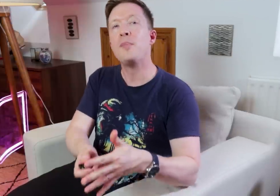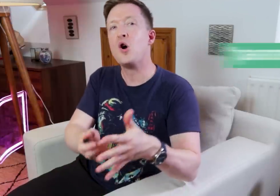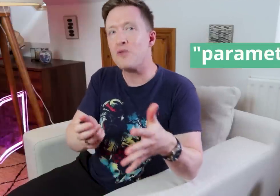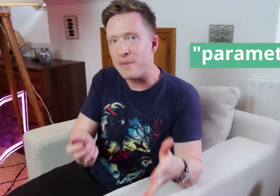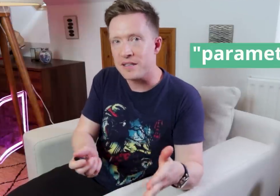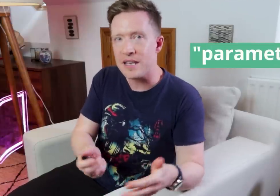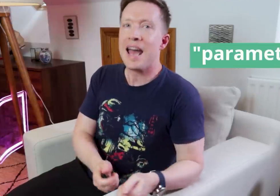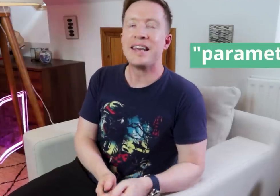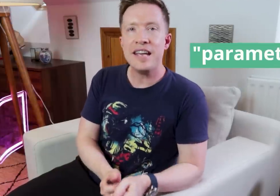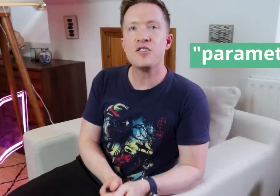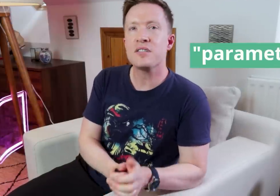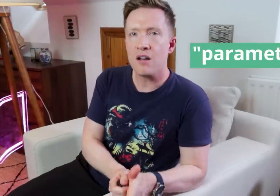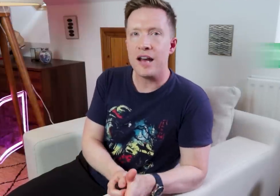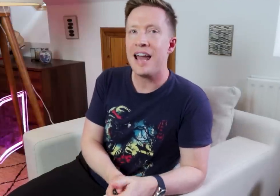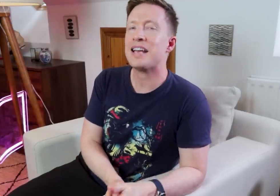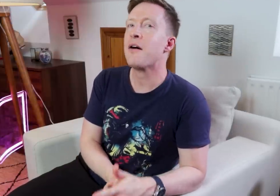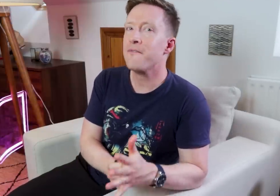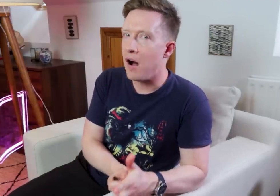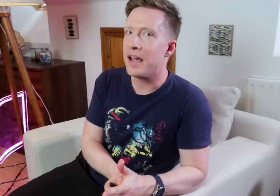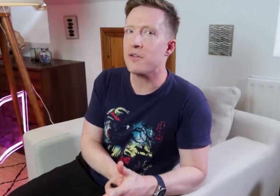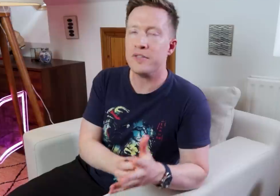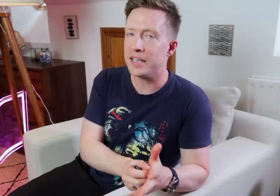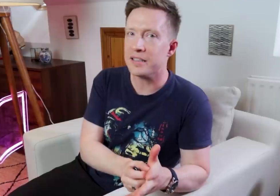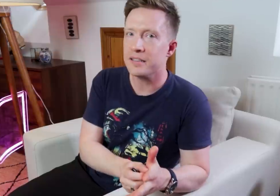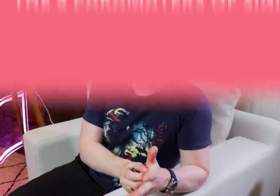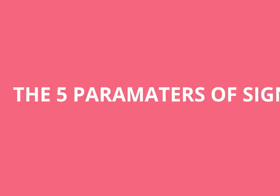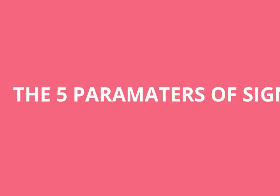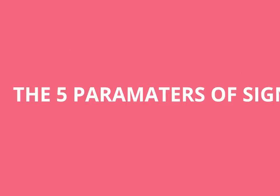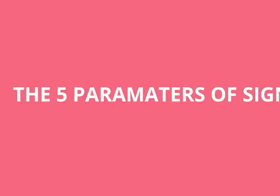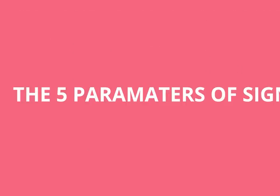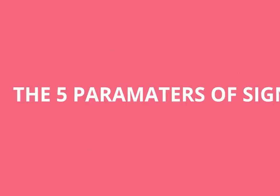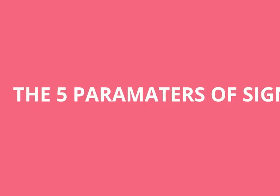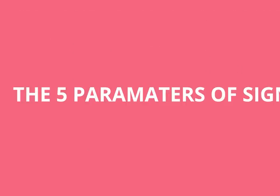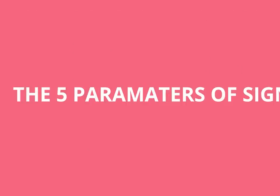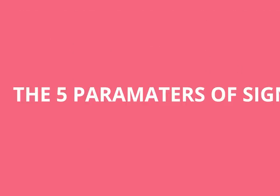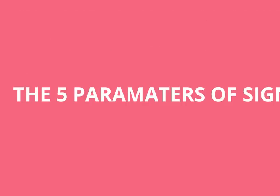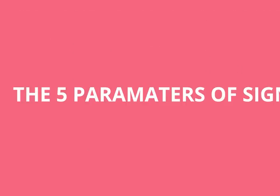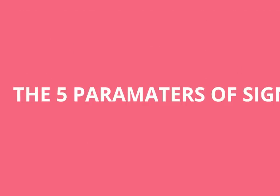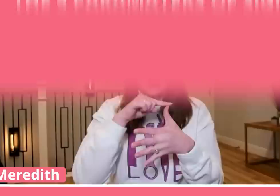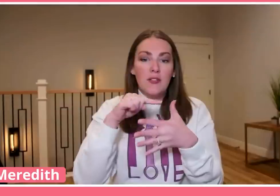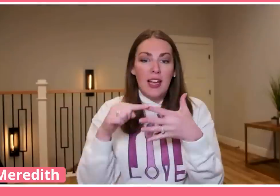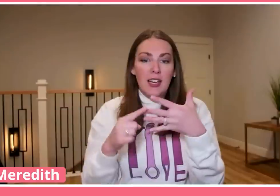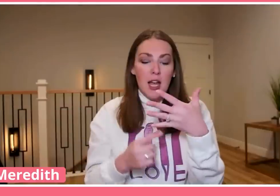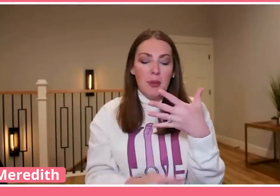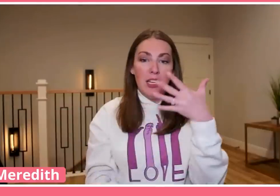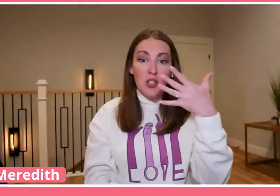parameters, and each sign has five of these. Yes. So, the parameters of sign are divided up into